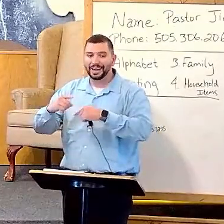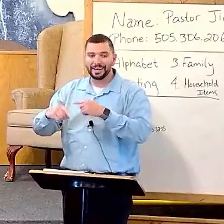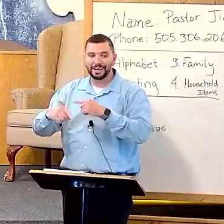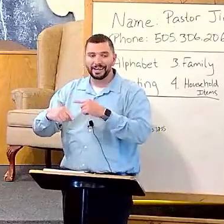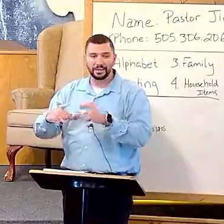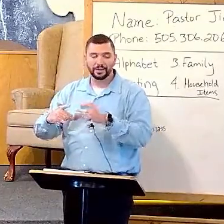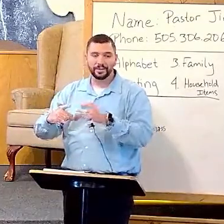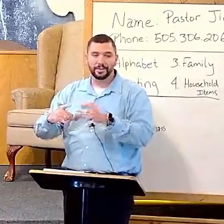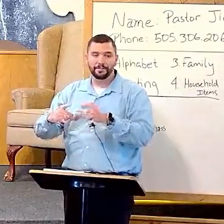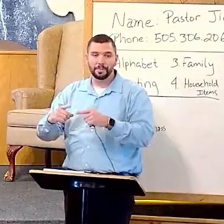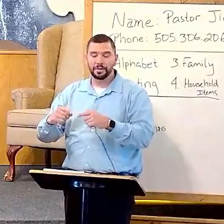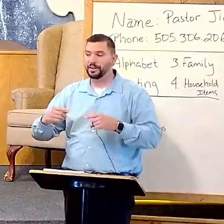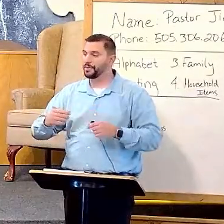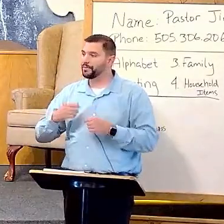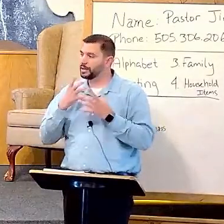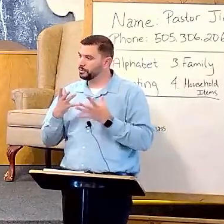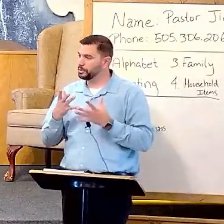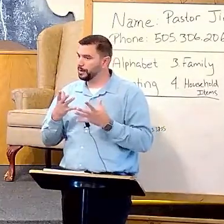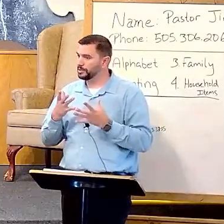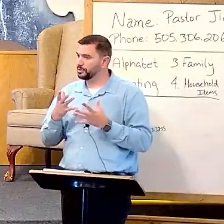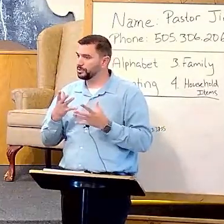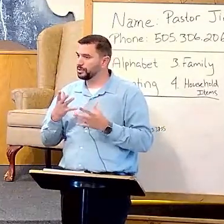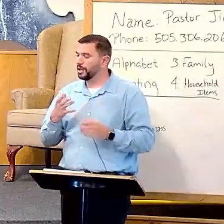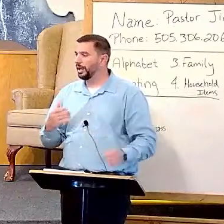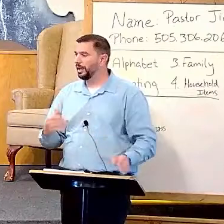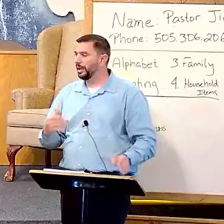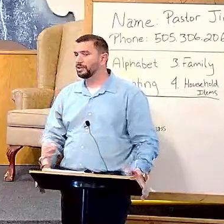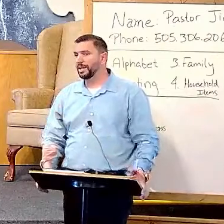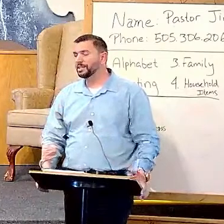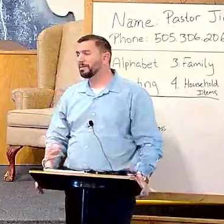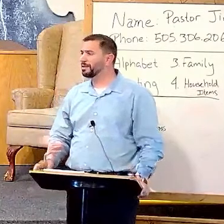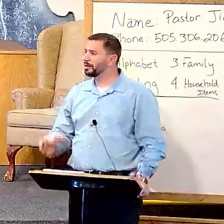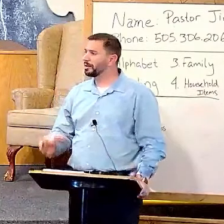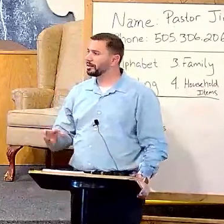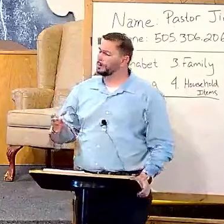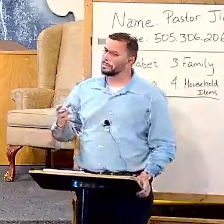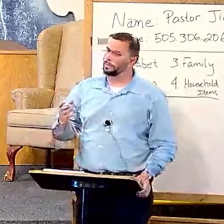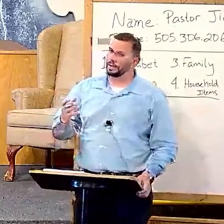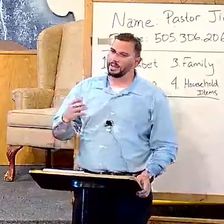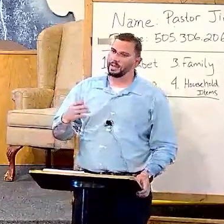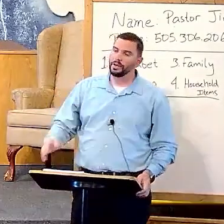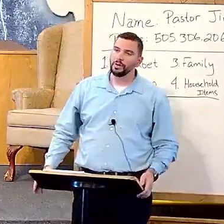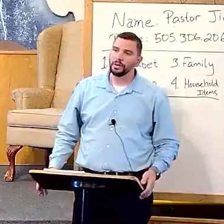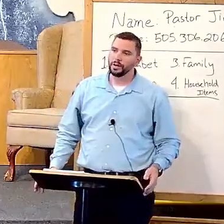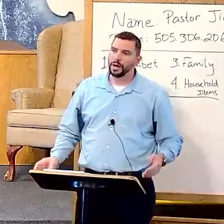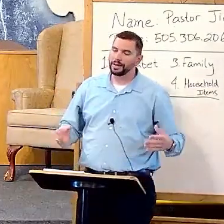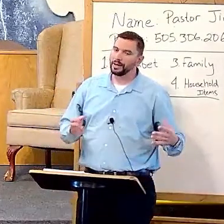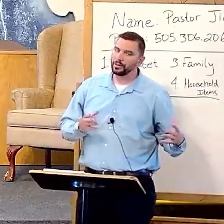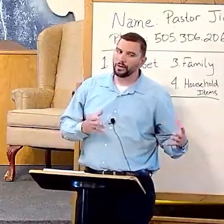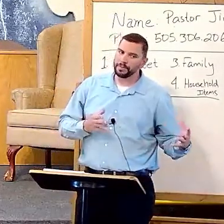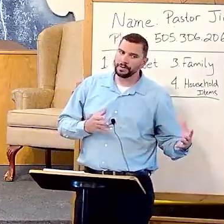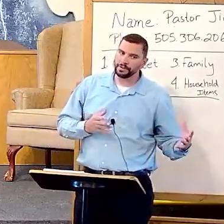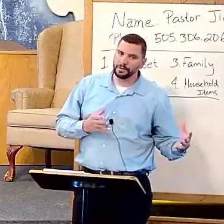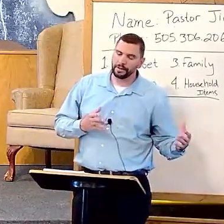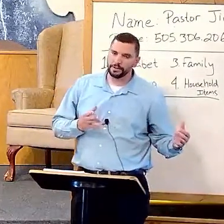sign, but different facial responses. And so that's something to again, I didn't grow up in